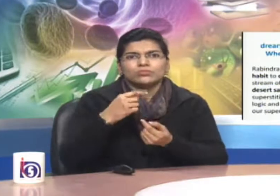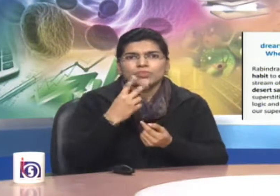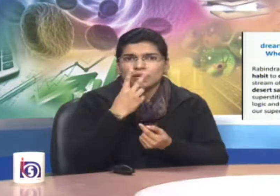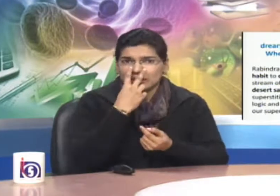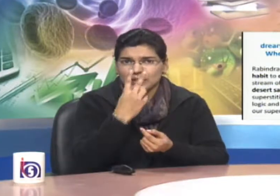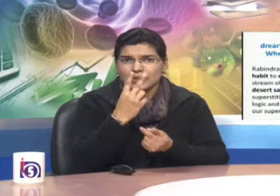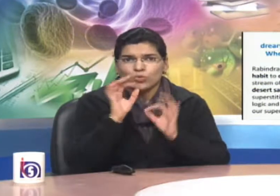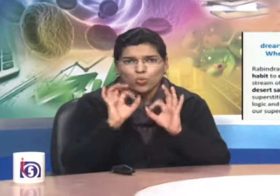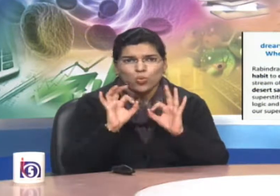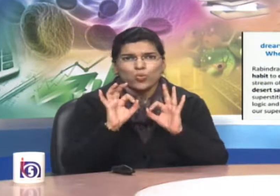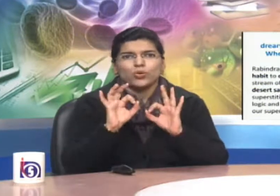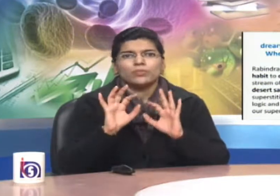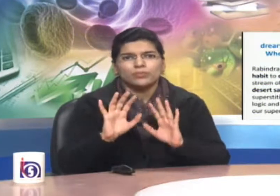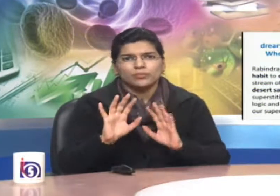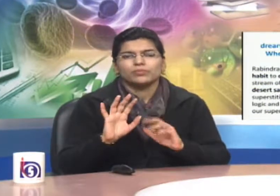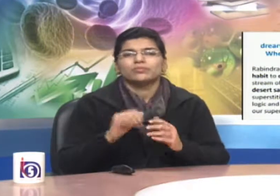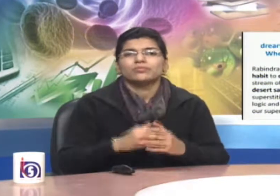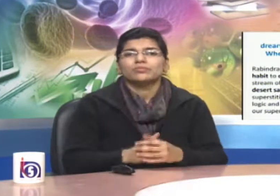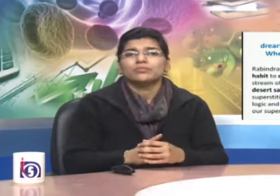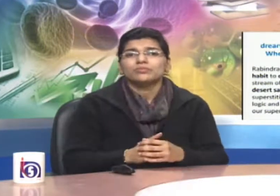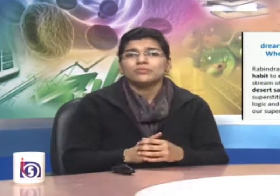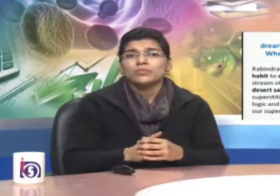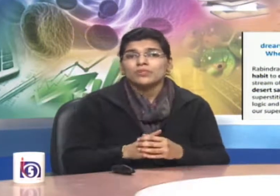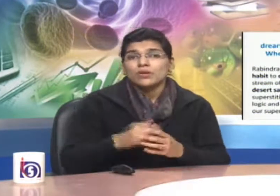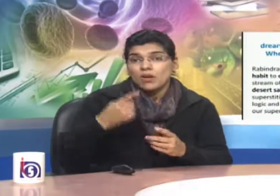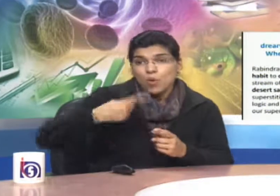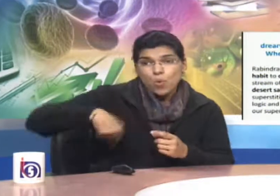Standing up for good morals, good deeds is important.